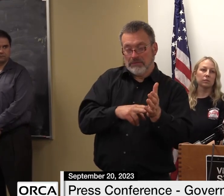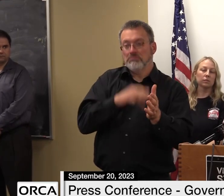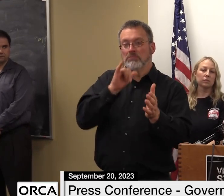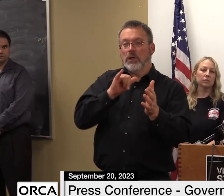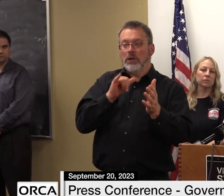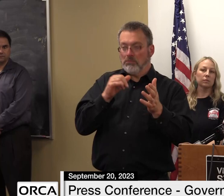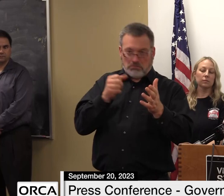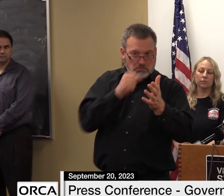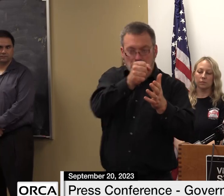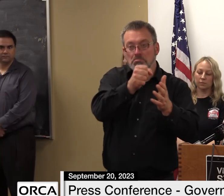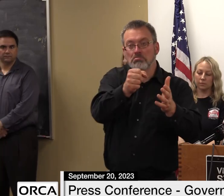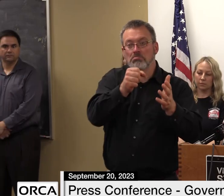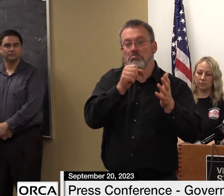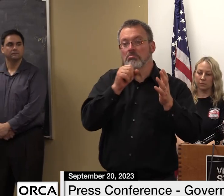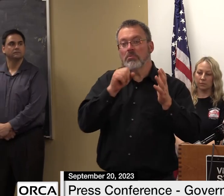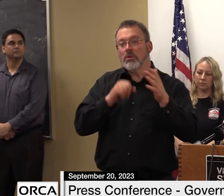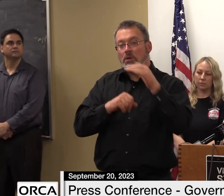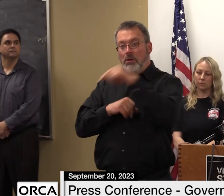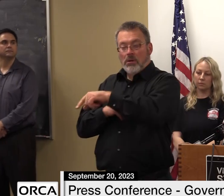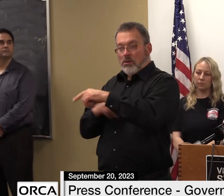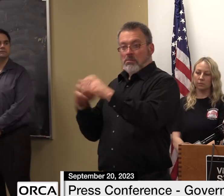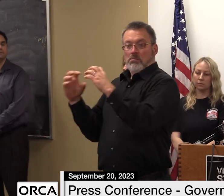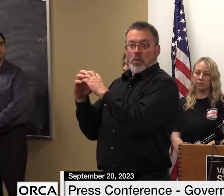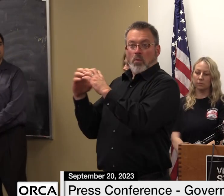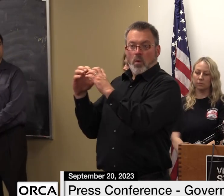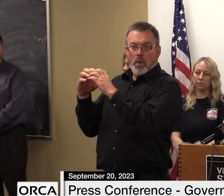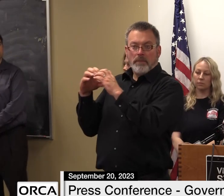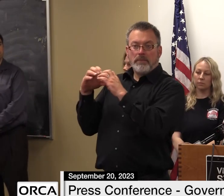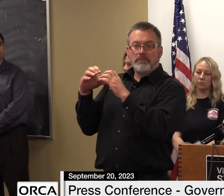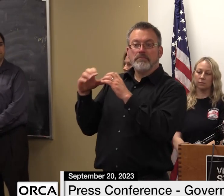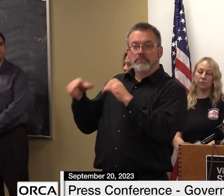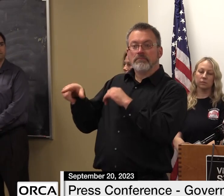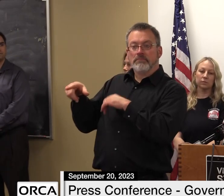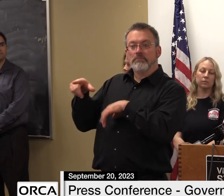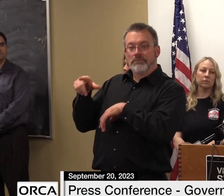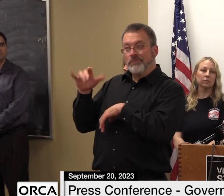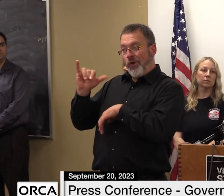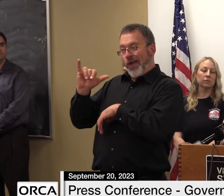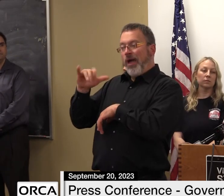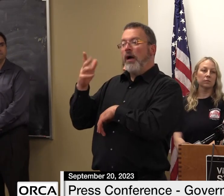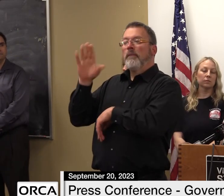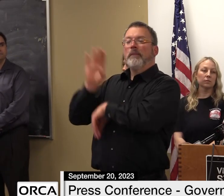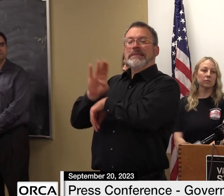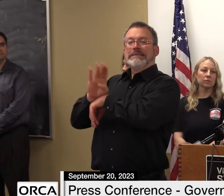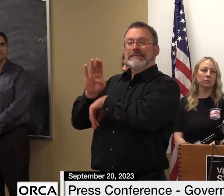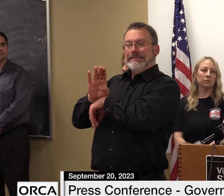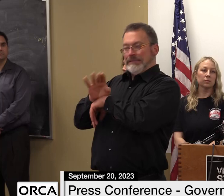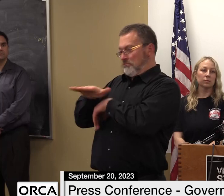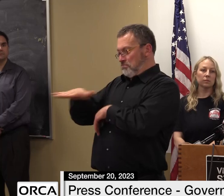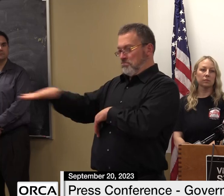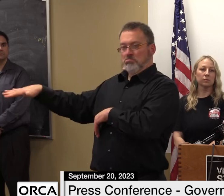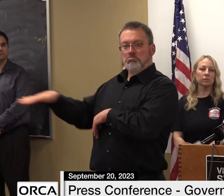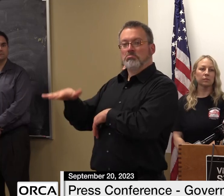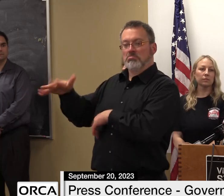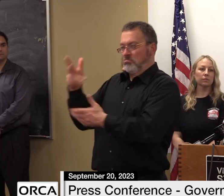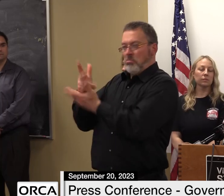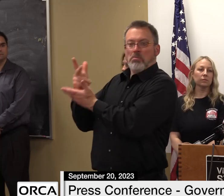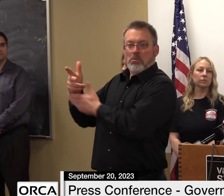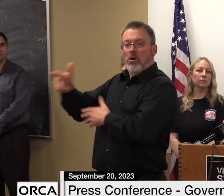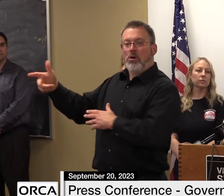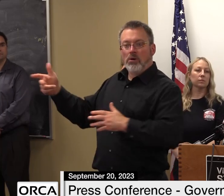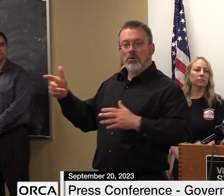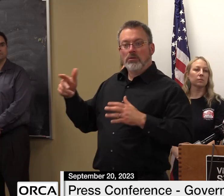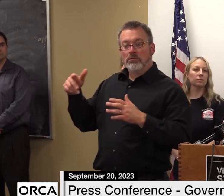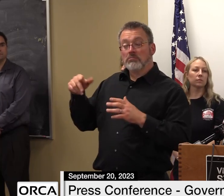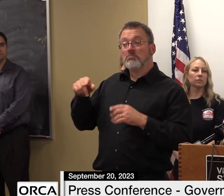Or a mobile home unit and finding commercial pads. There are a significant number of commercial pads available in Windsor. We're